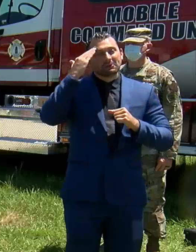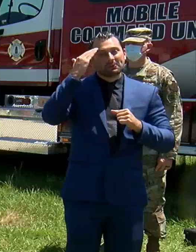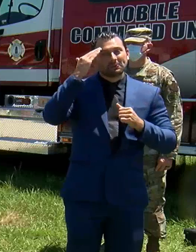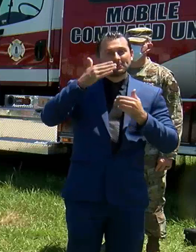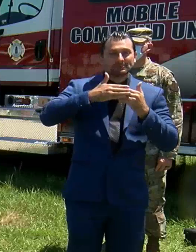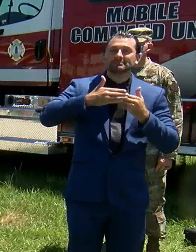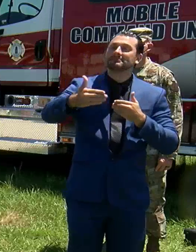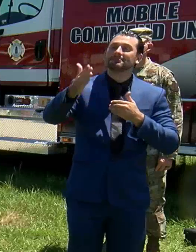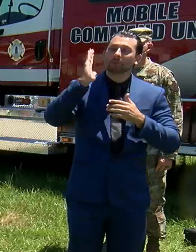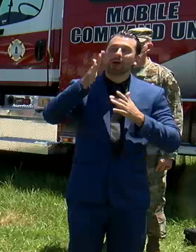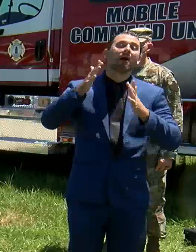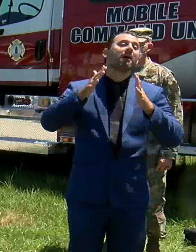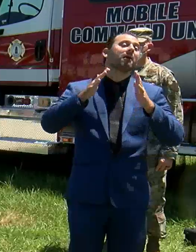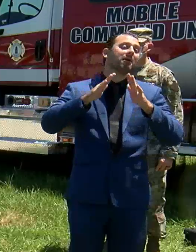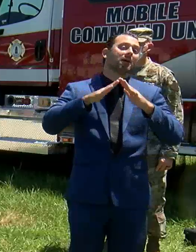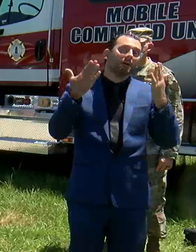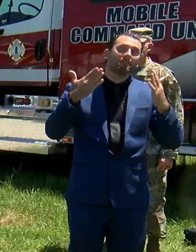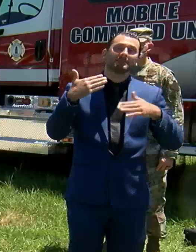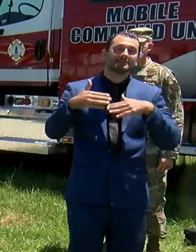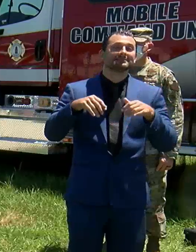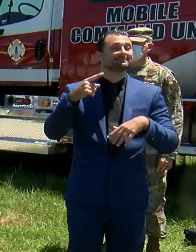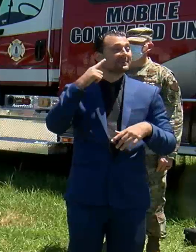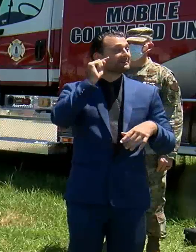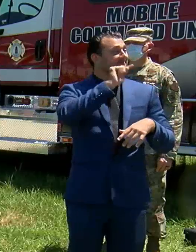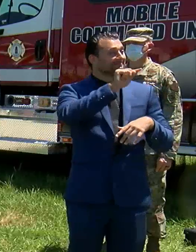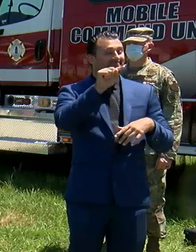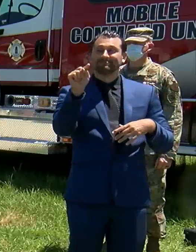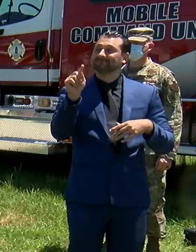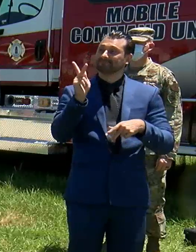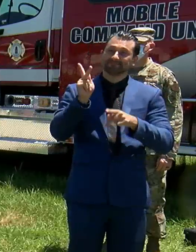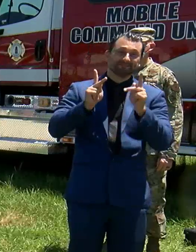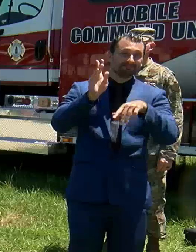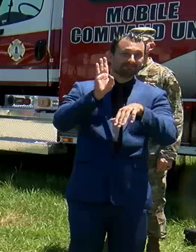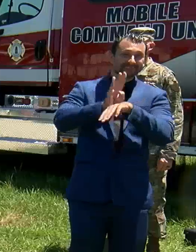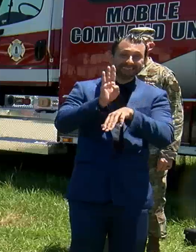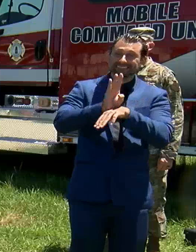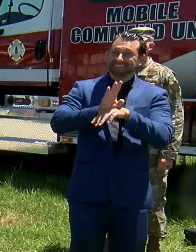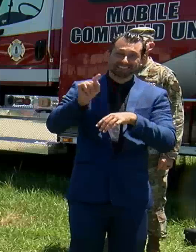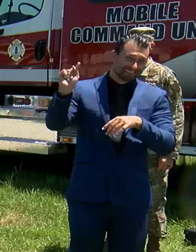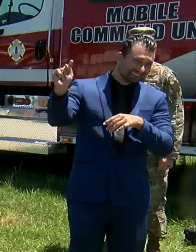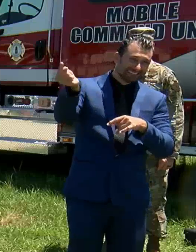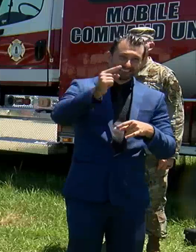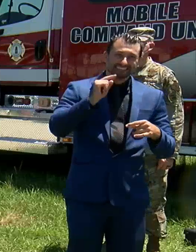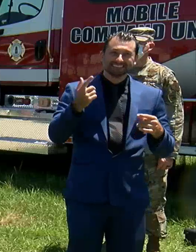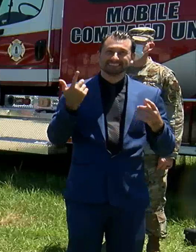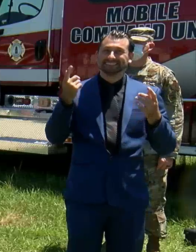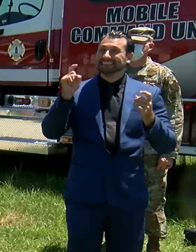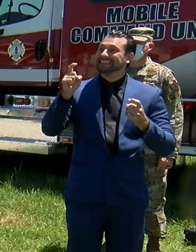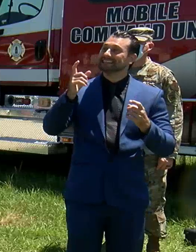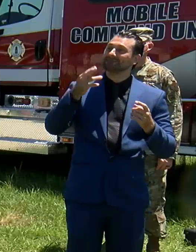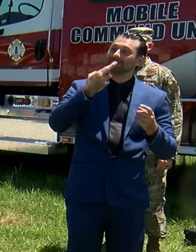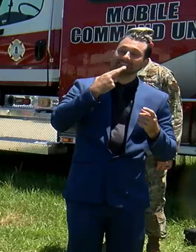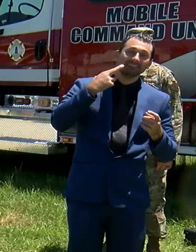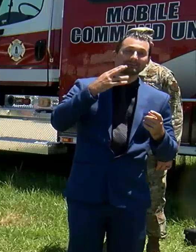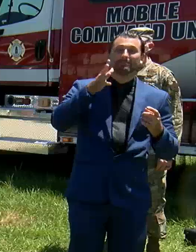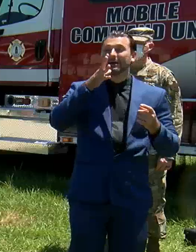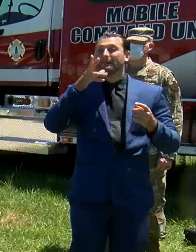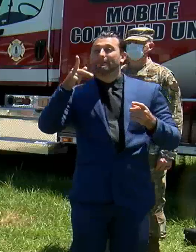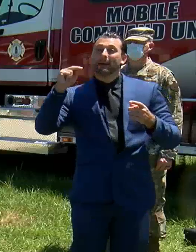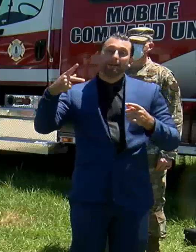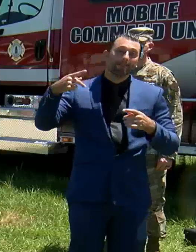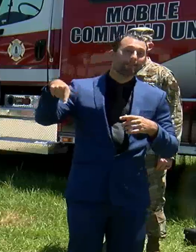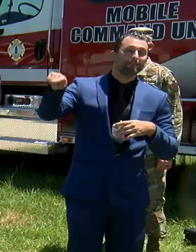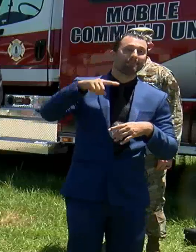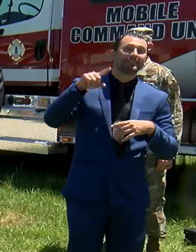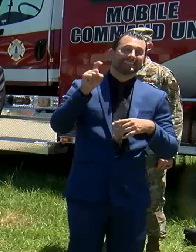all these small business folks, particularly the mom and pop restaurants. These are really important parts of the community. And my view